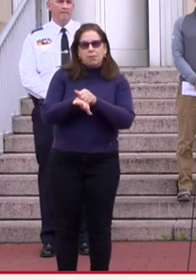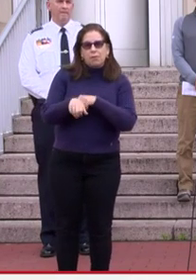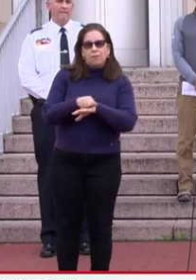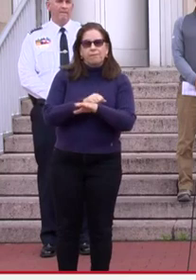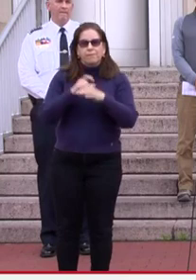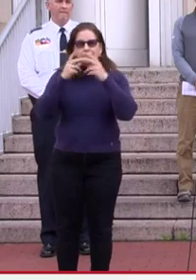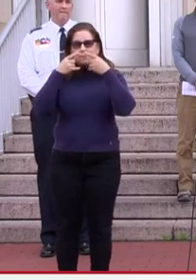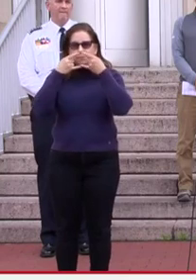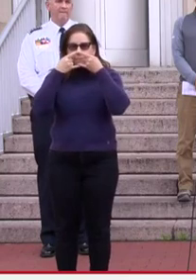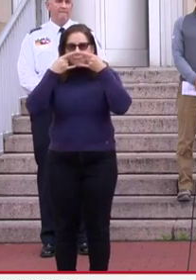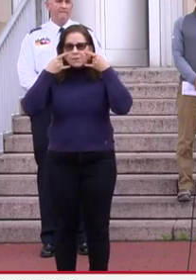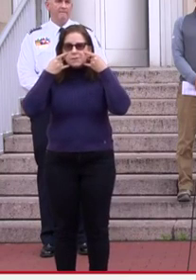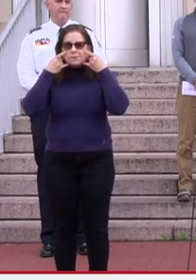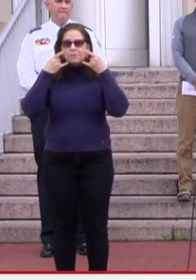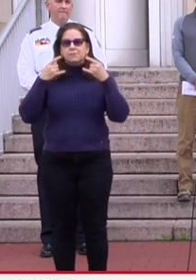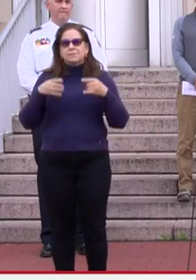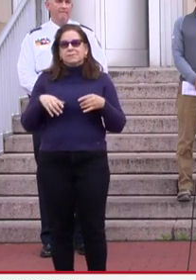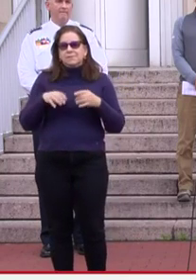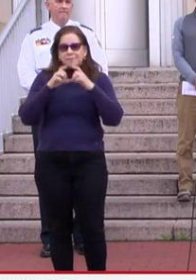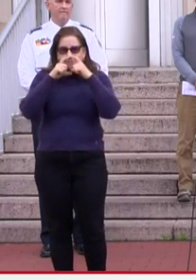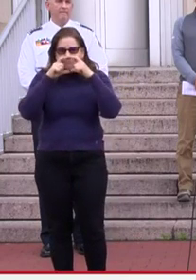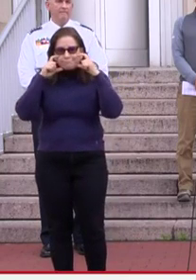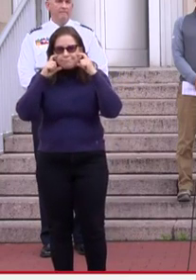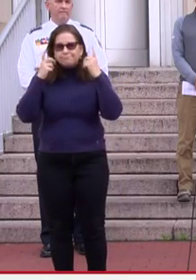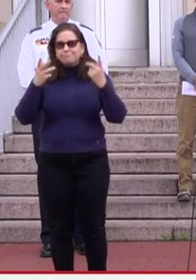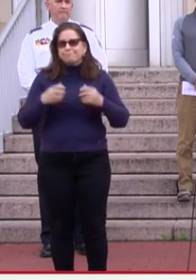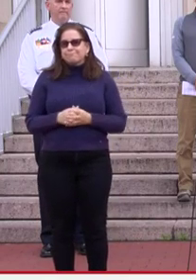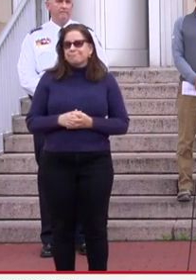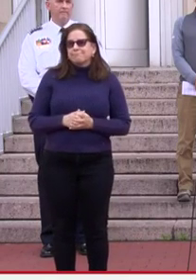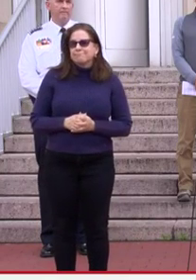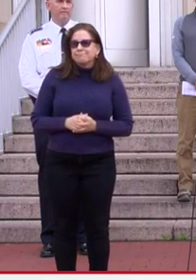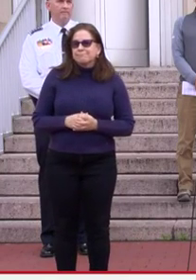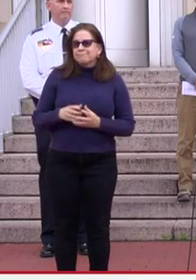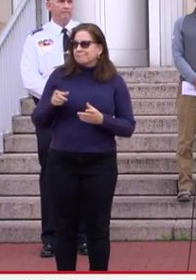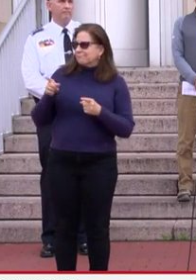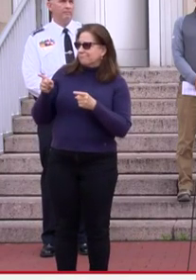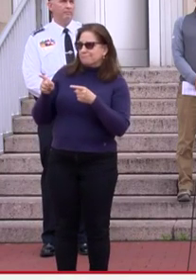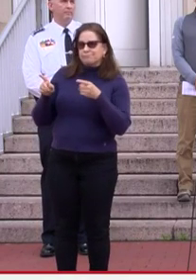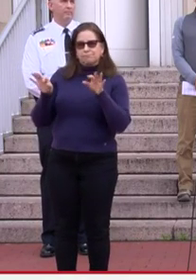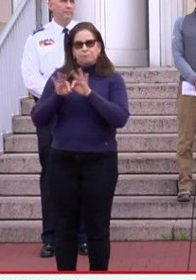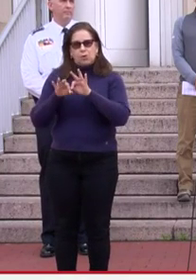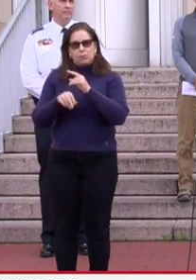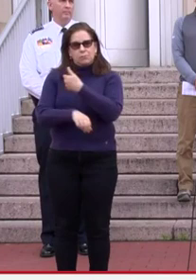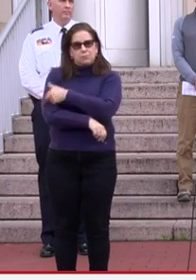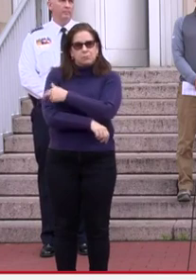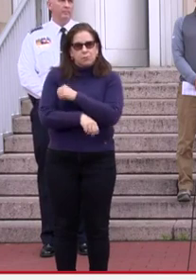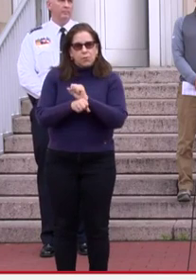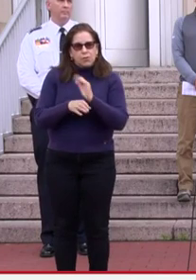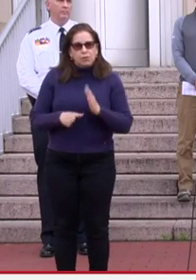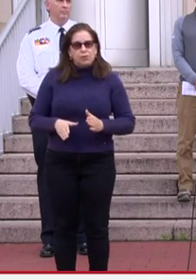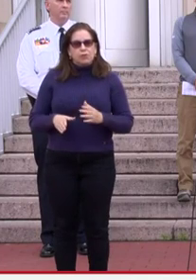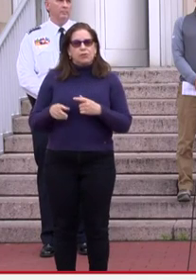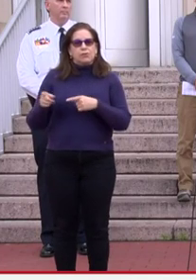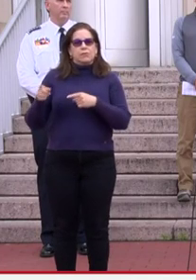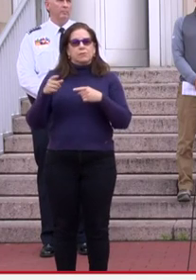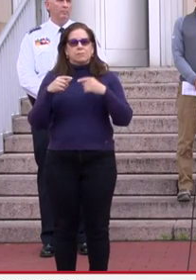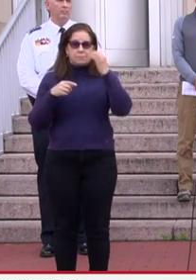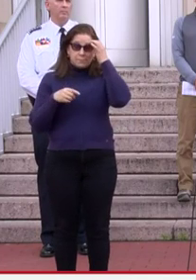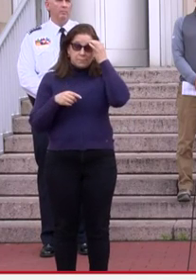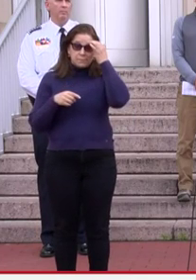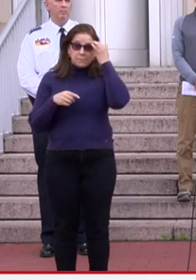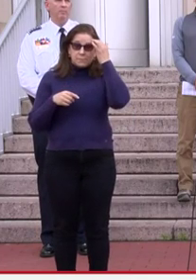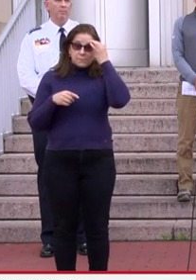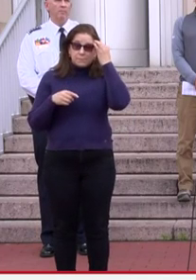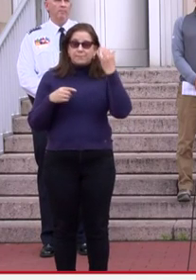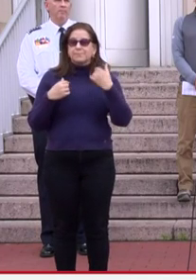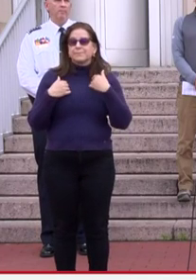for our workers, but also for our hospitals. So we continue to have those conversations.